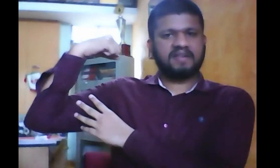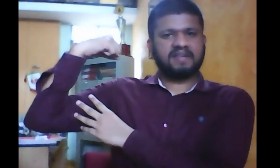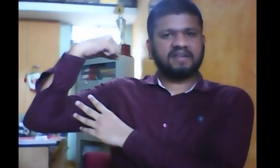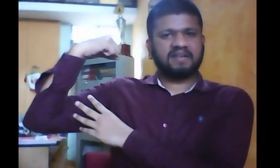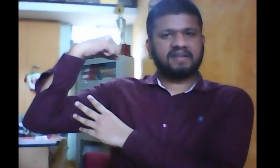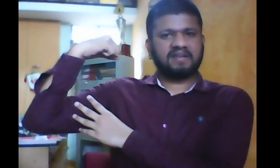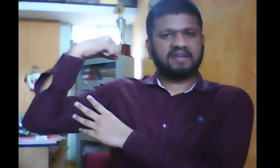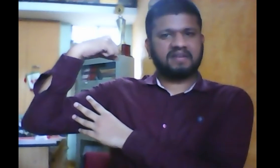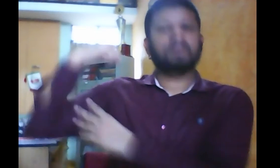strong.